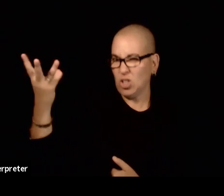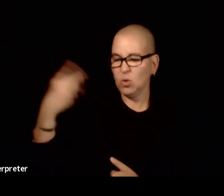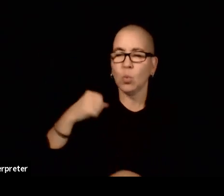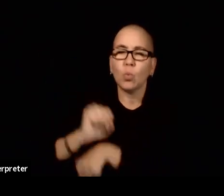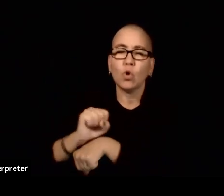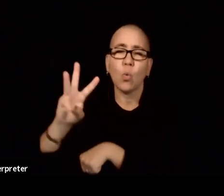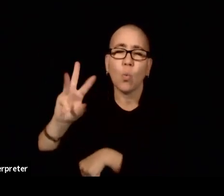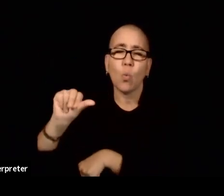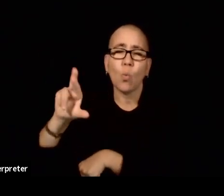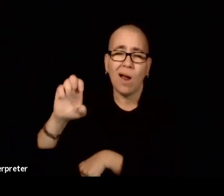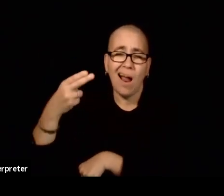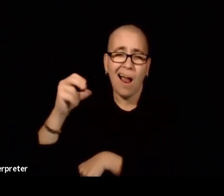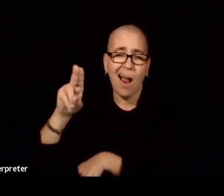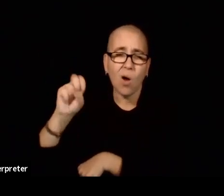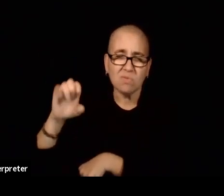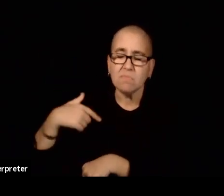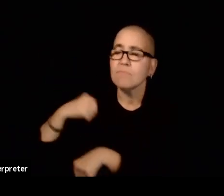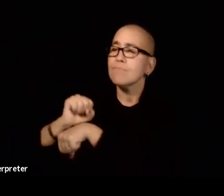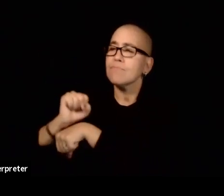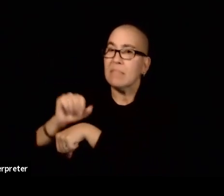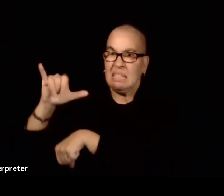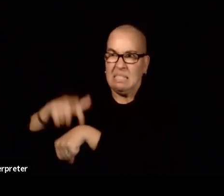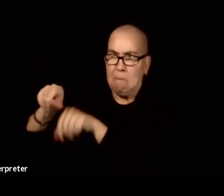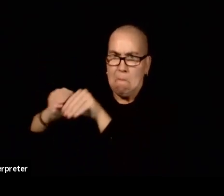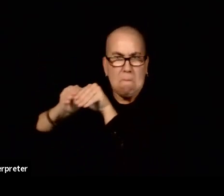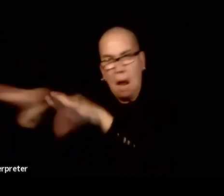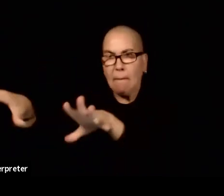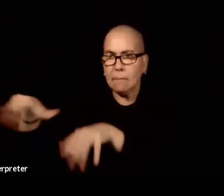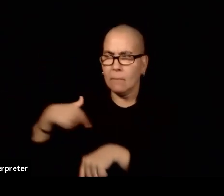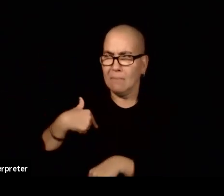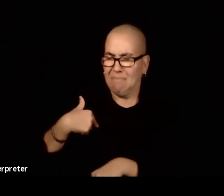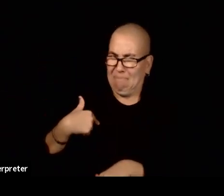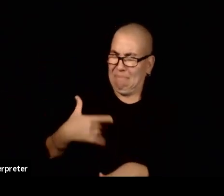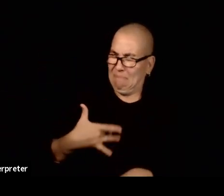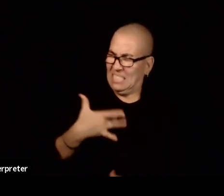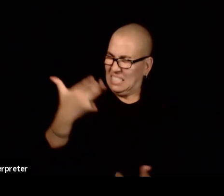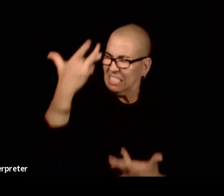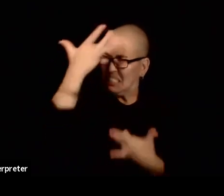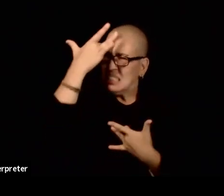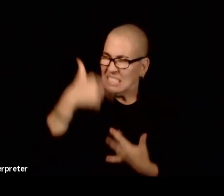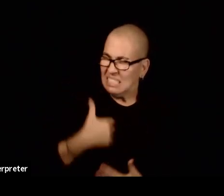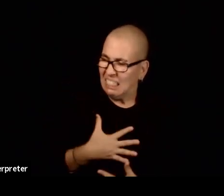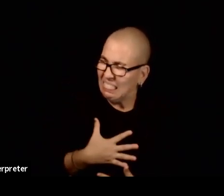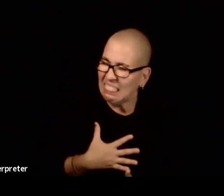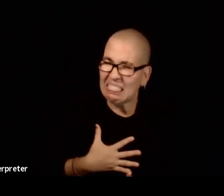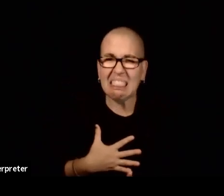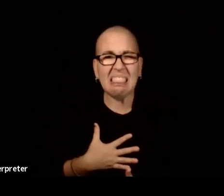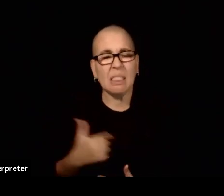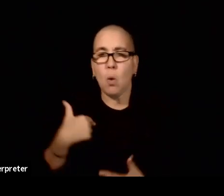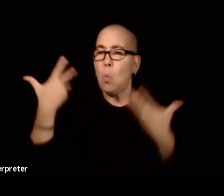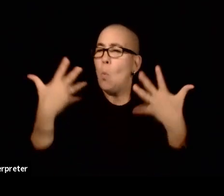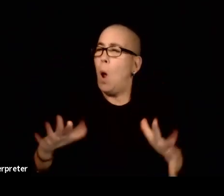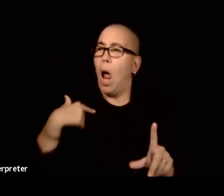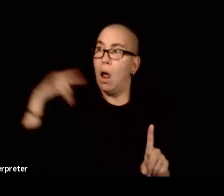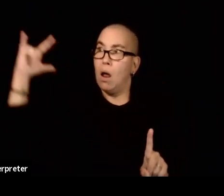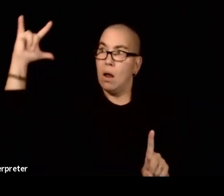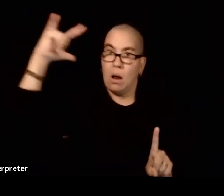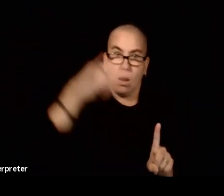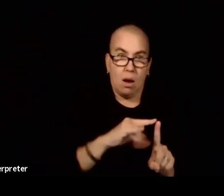be sure that my family was safe, that I was not bringing COVID with me. So I quarantined when I got back. I lived by myself,